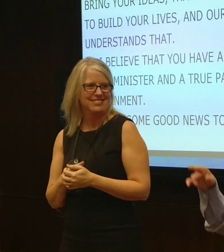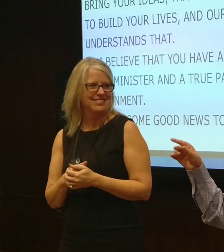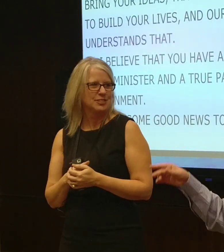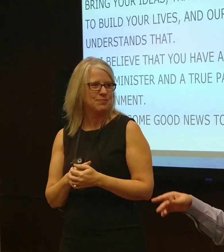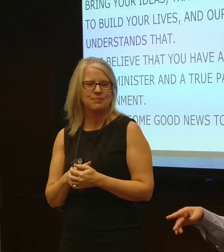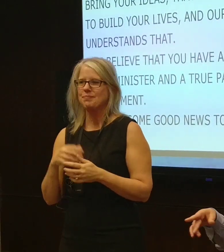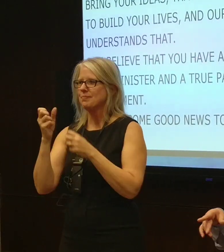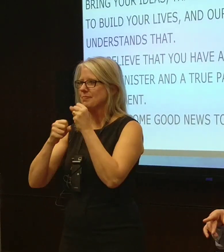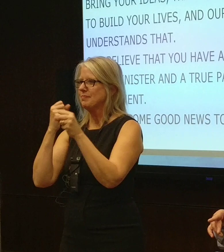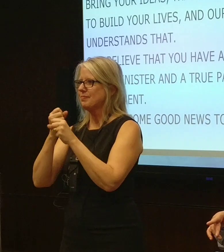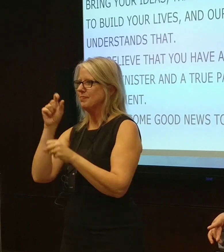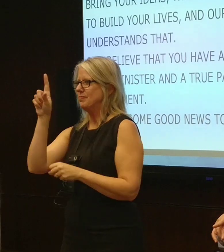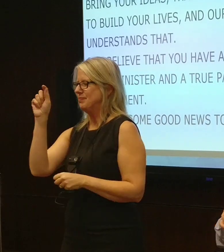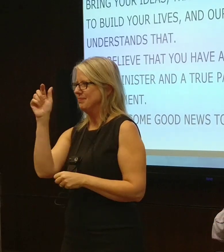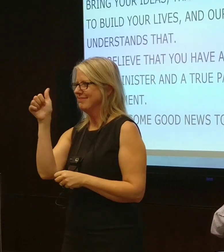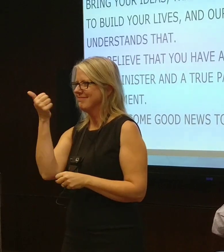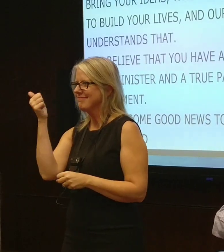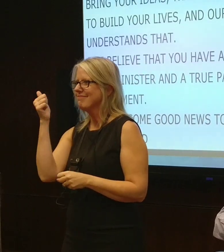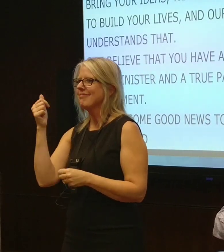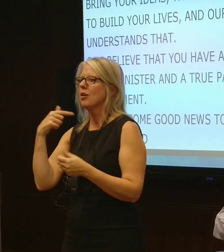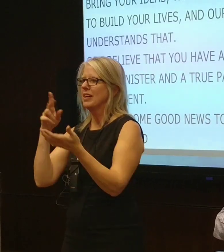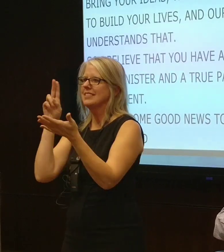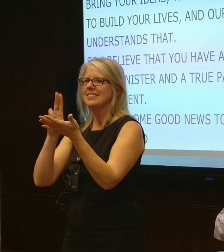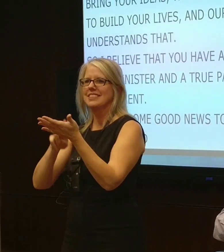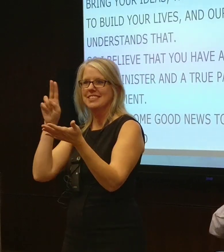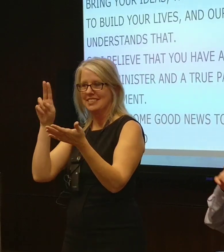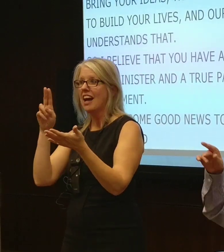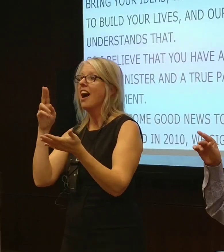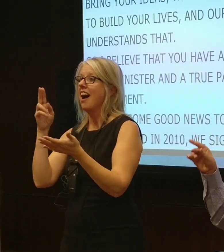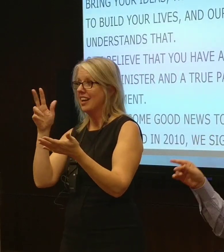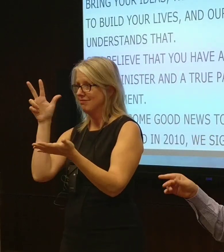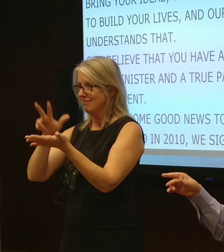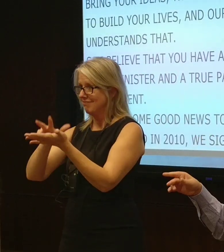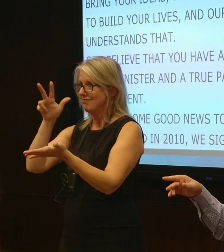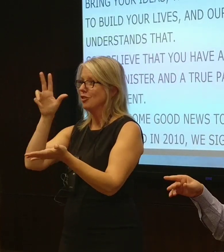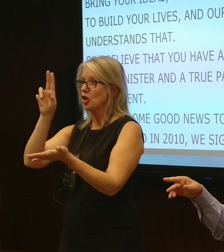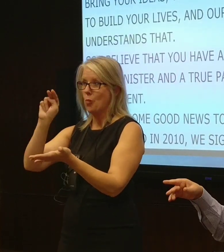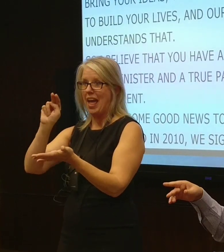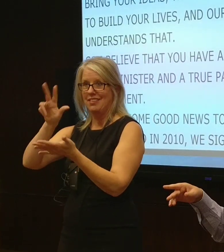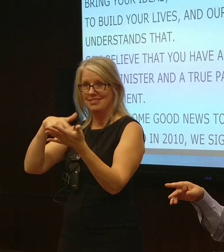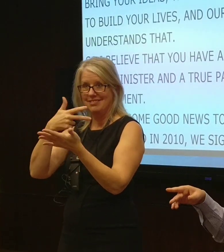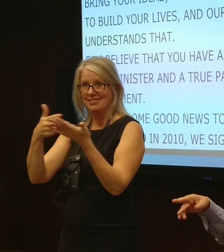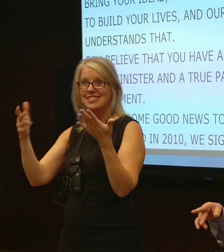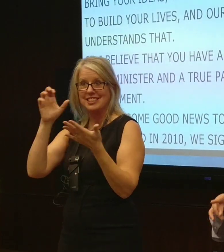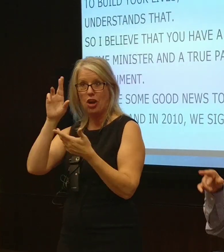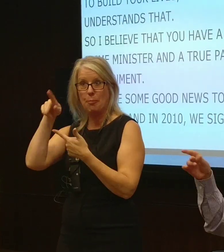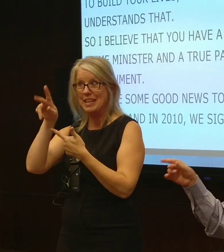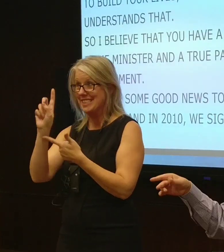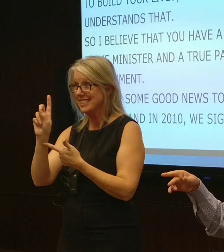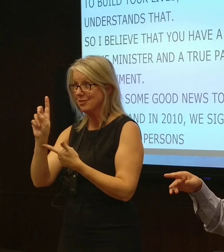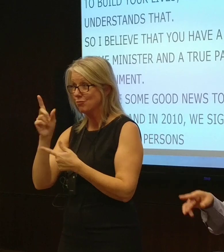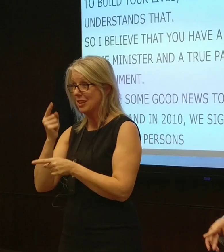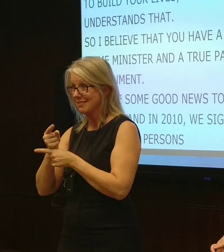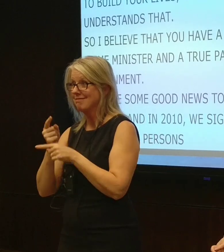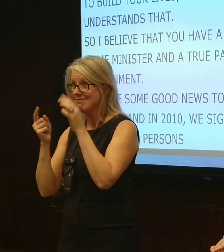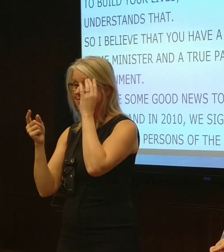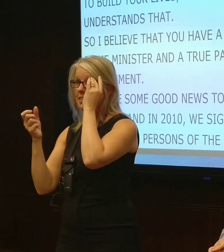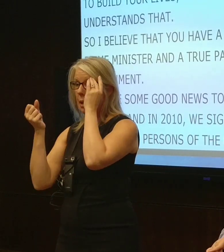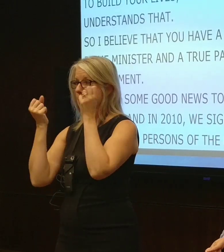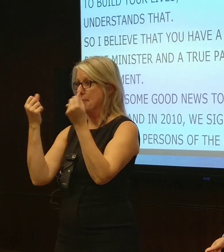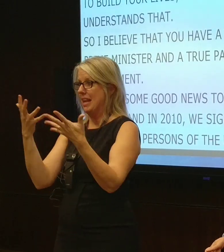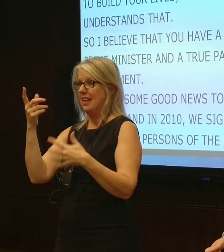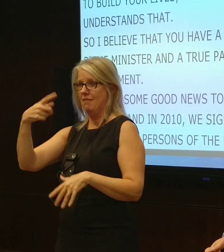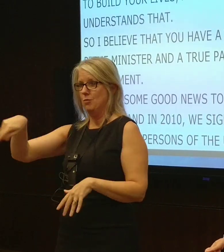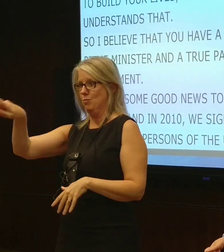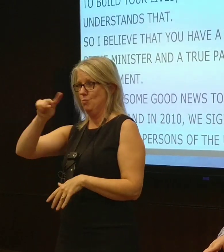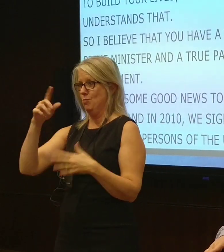Yeah. And in 2010, we signed on to the Rights of the Disabled Person of the United Nations. Okay? Yes. And many in this room have been